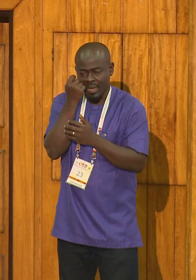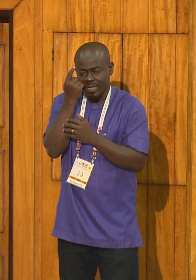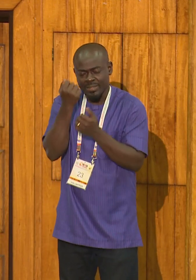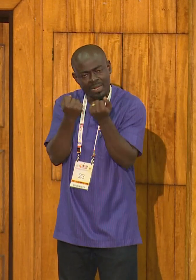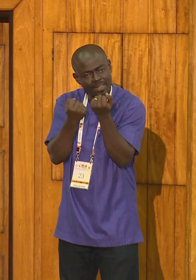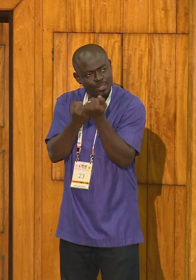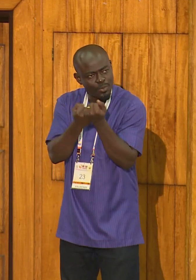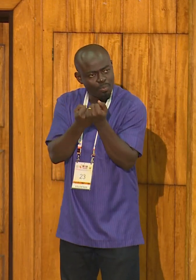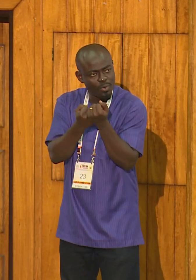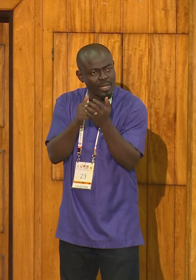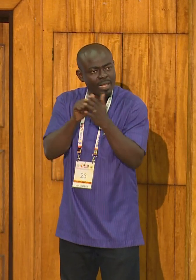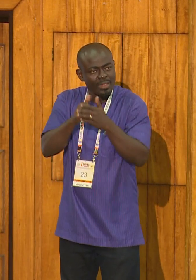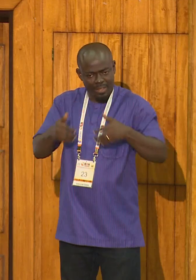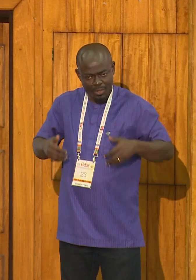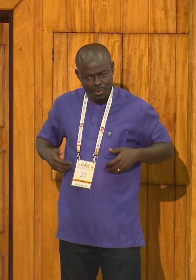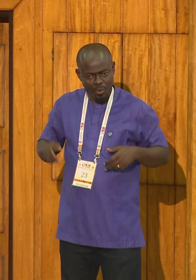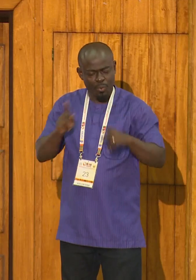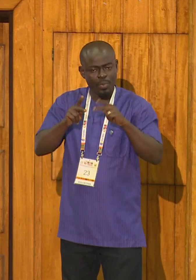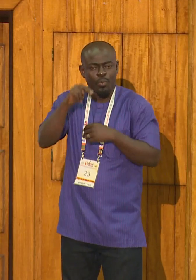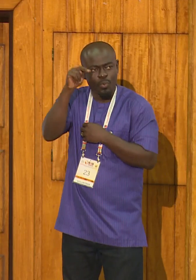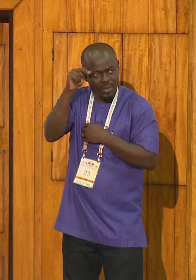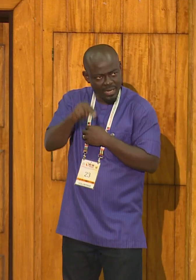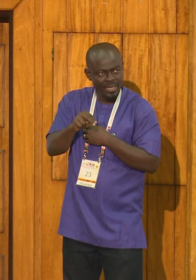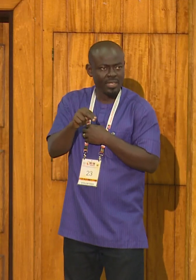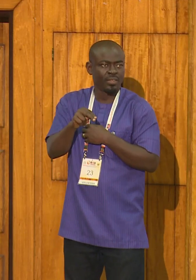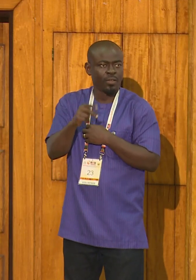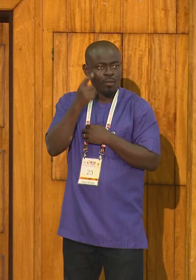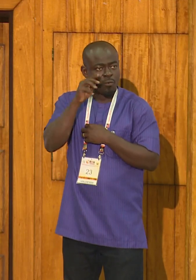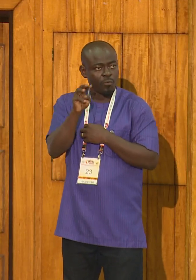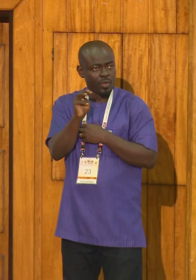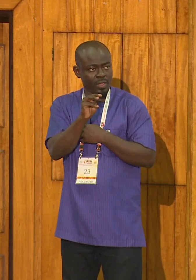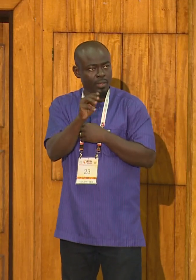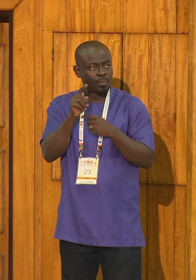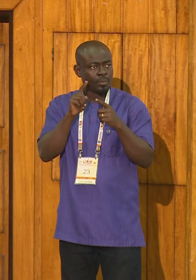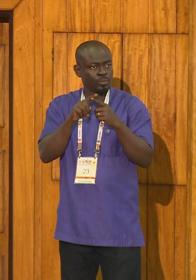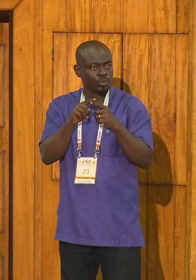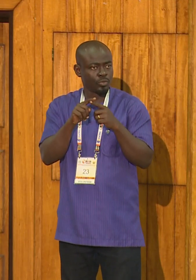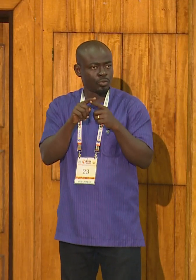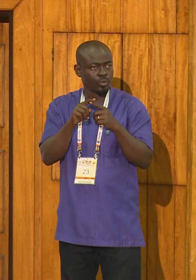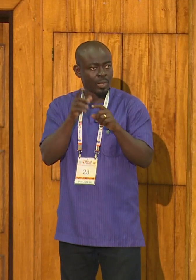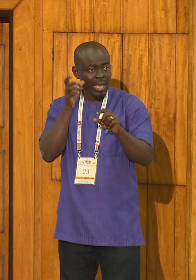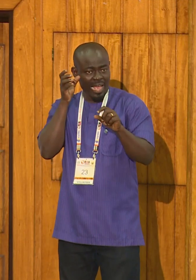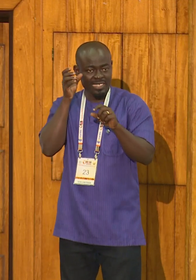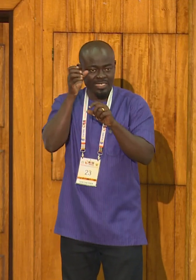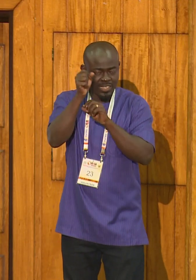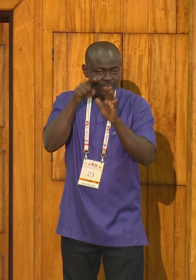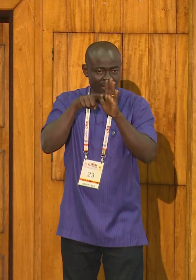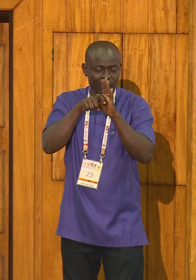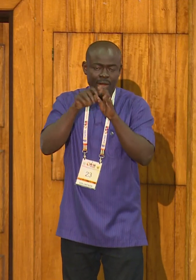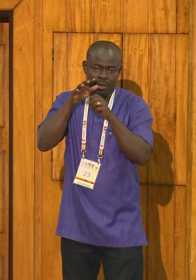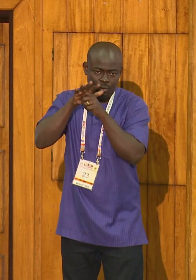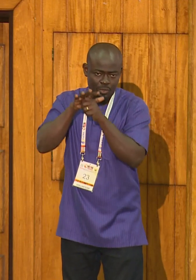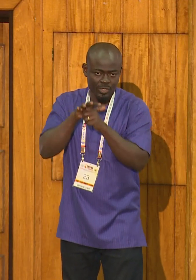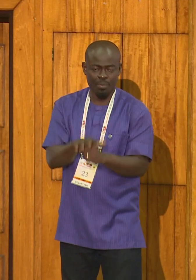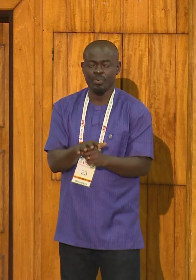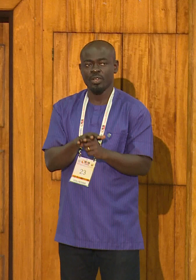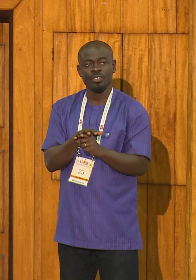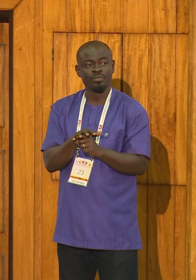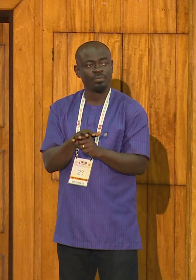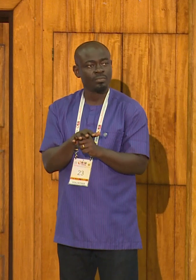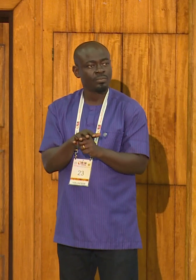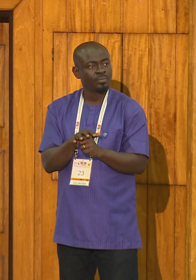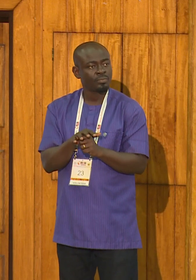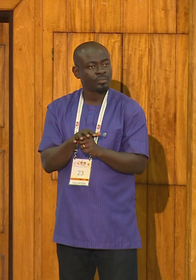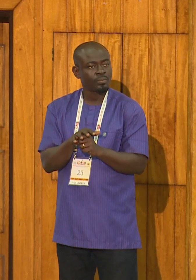support that the adolescents needed in order for them to achieve viral load suppression, as well as in order for them to